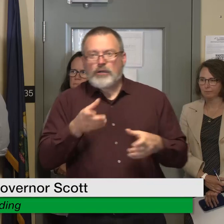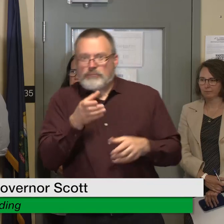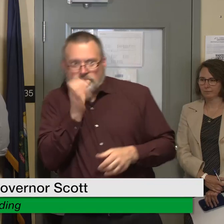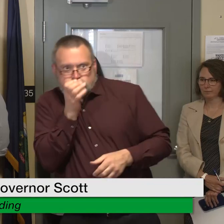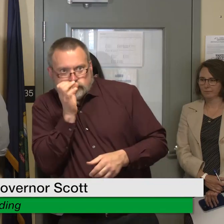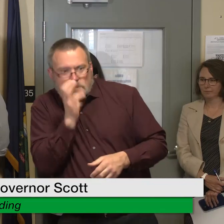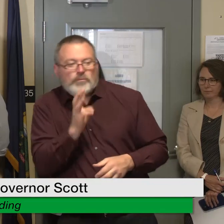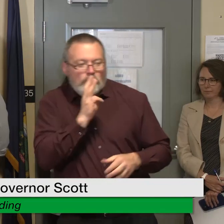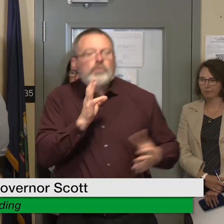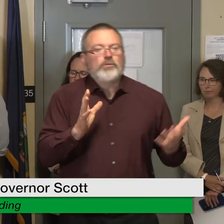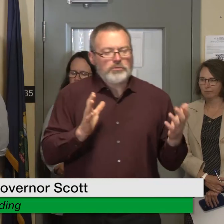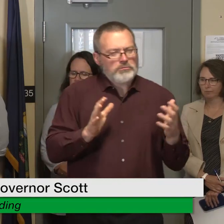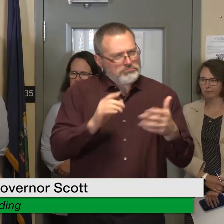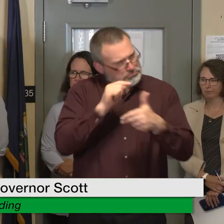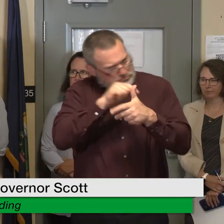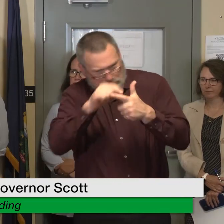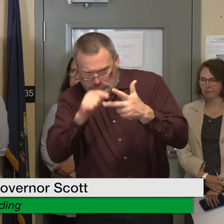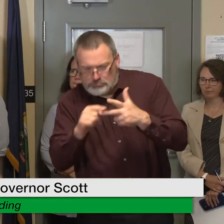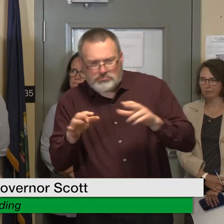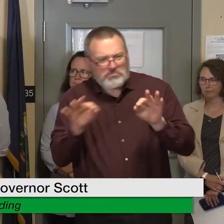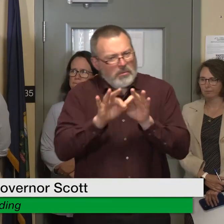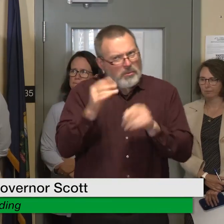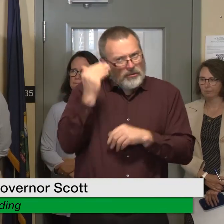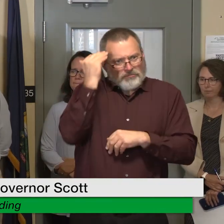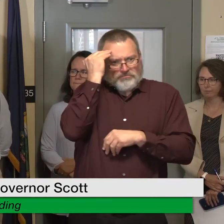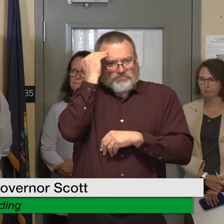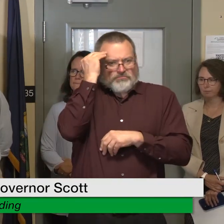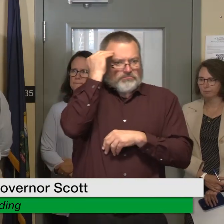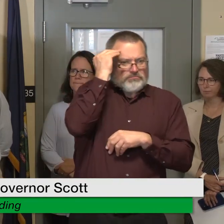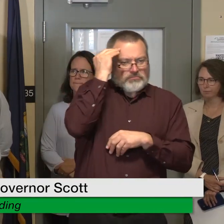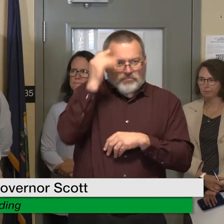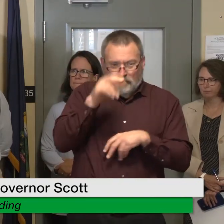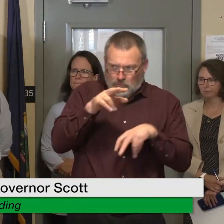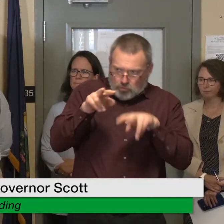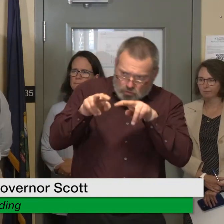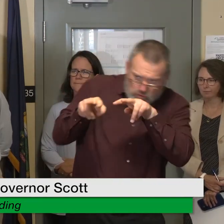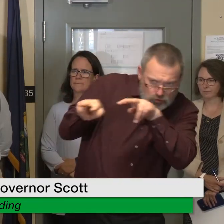for your neighbors, particularly those who are vulnerable to the effects of heat and humidity.